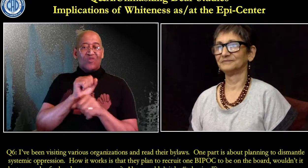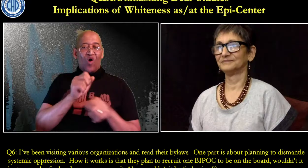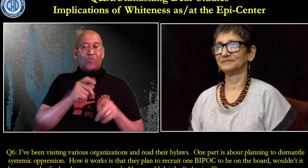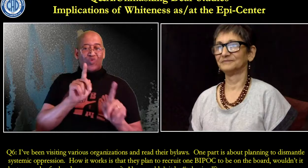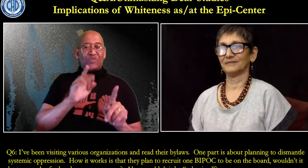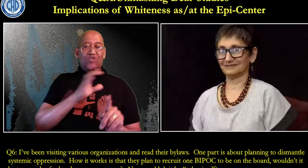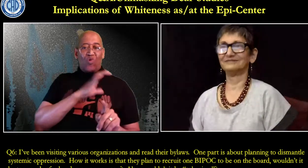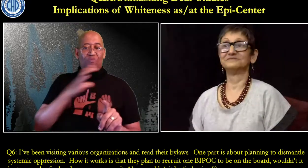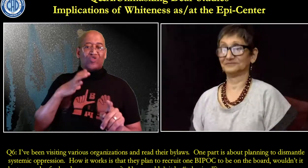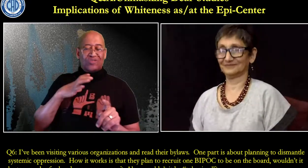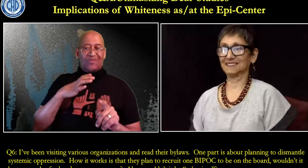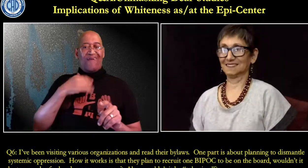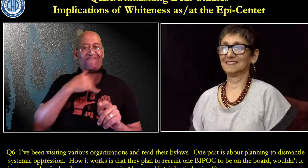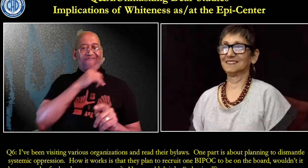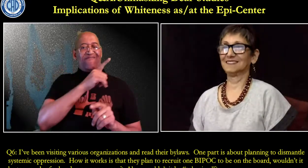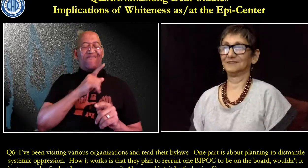or